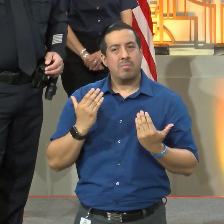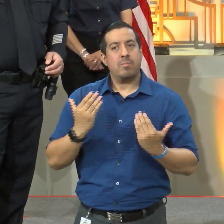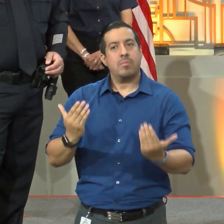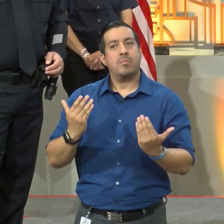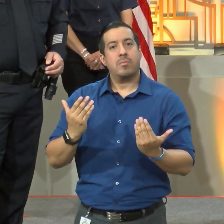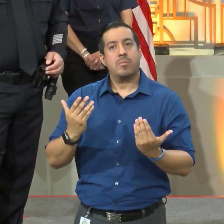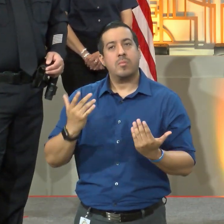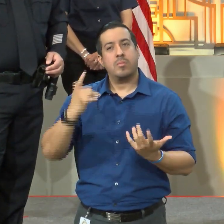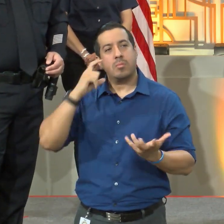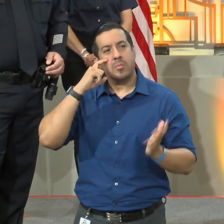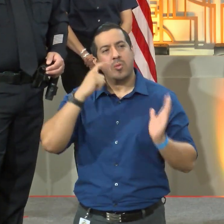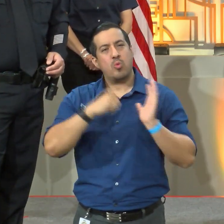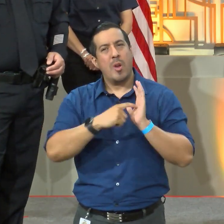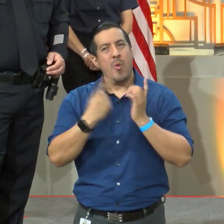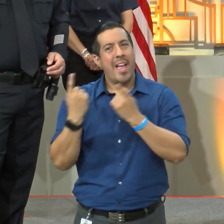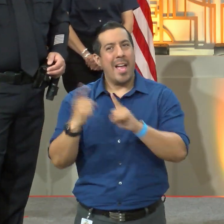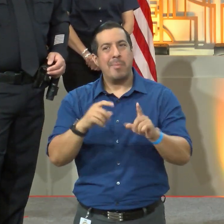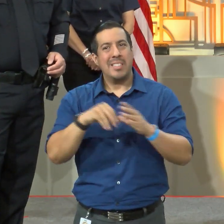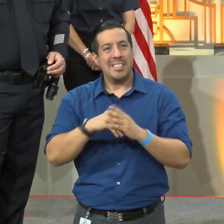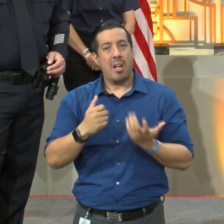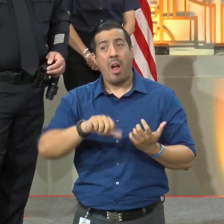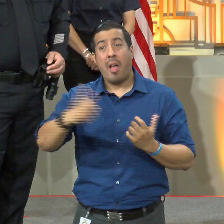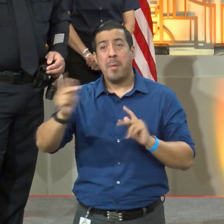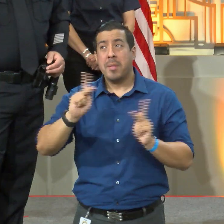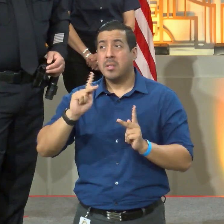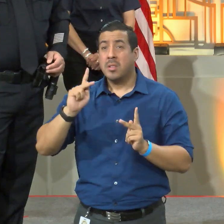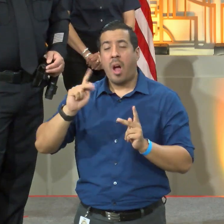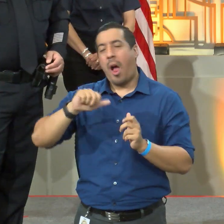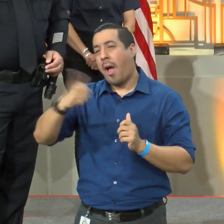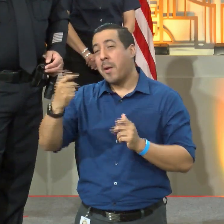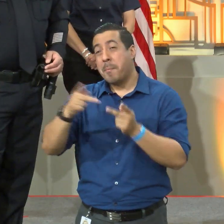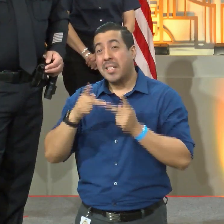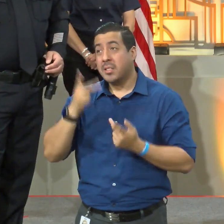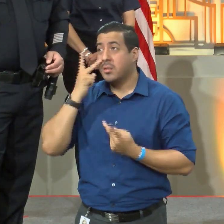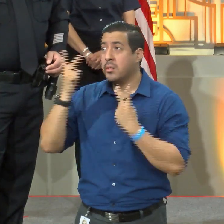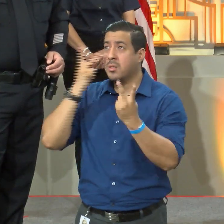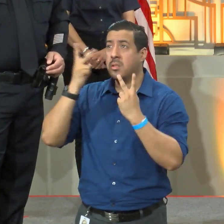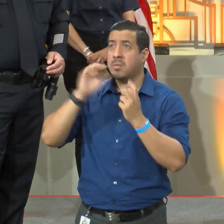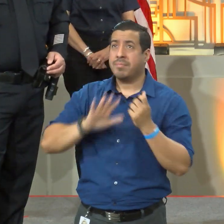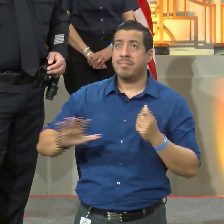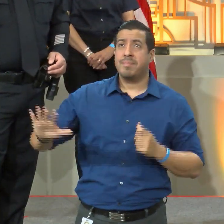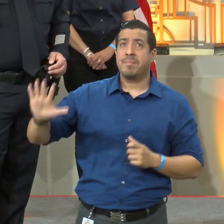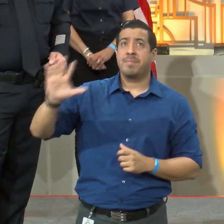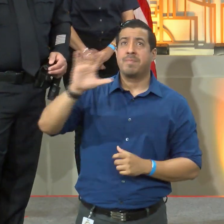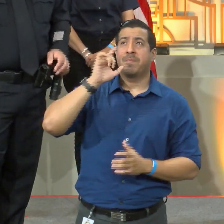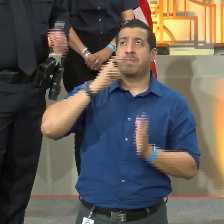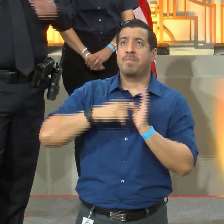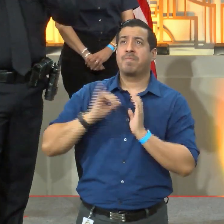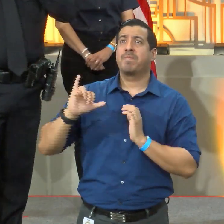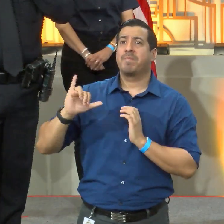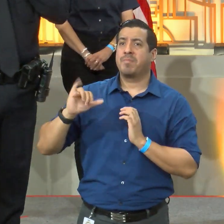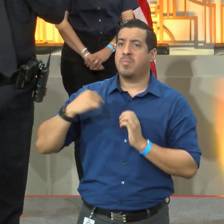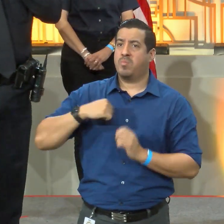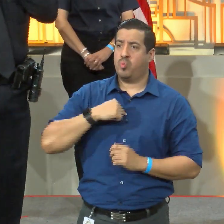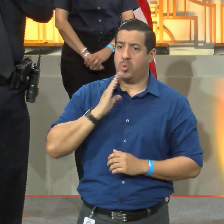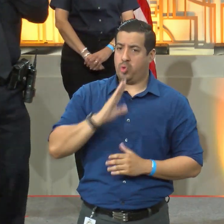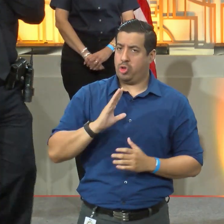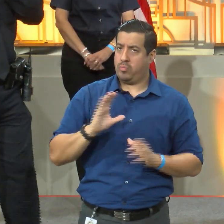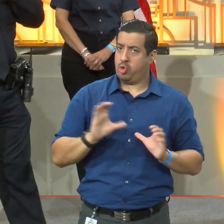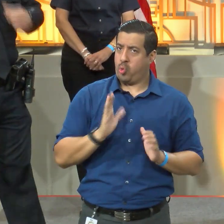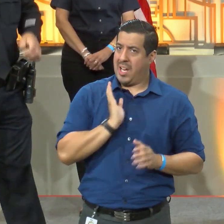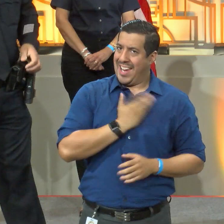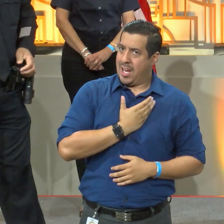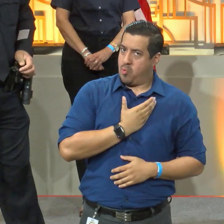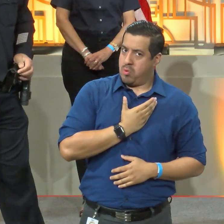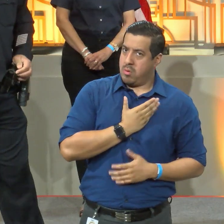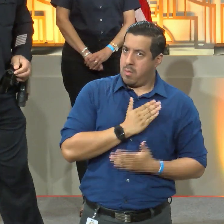let's recognize what's happening in other places throughout the country, and let's do our part as we move into